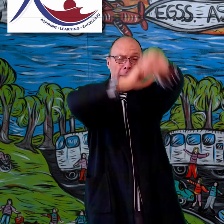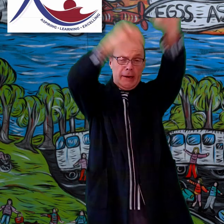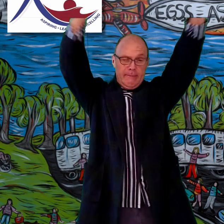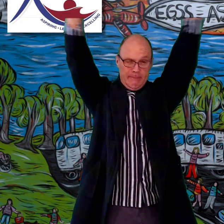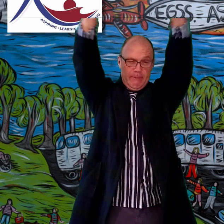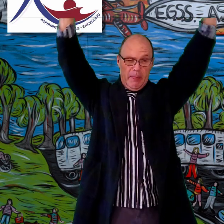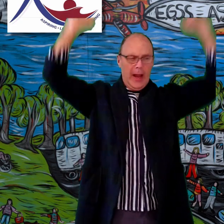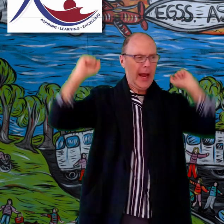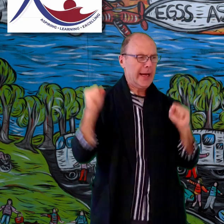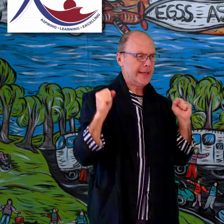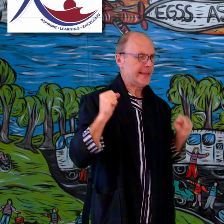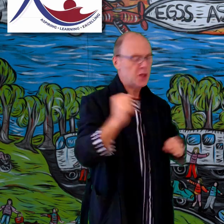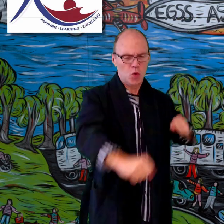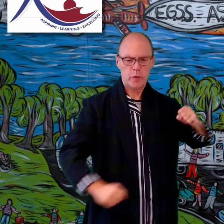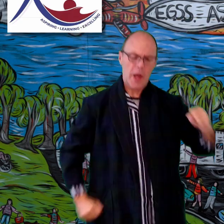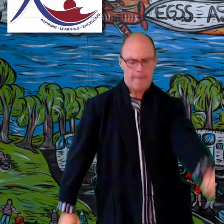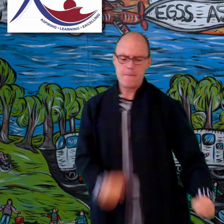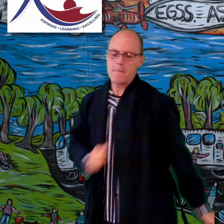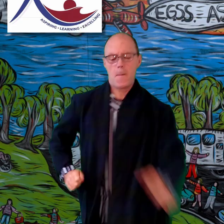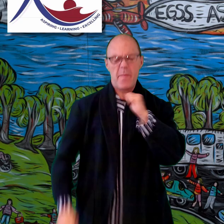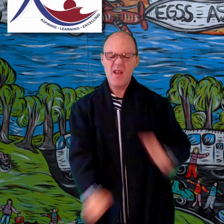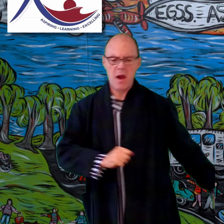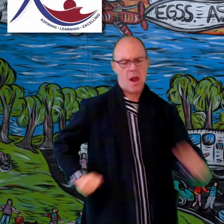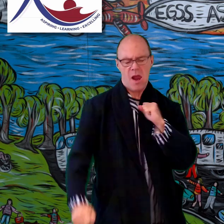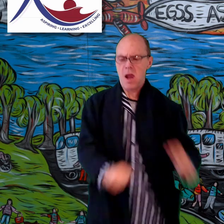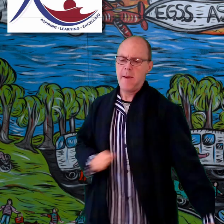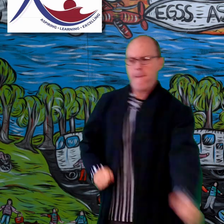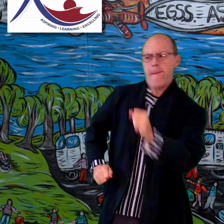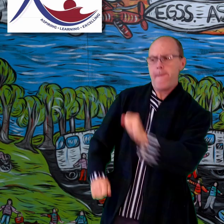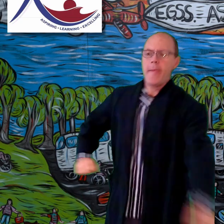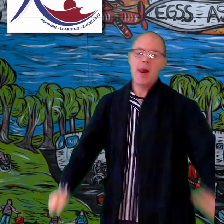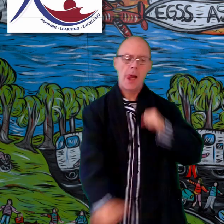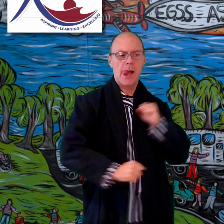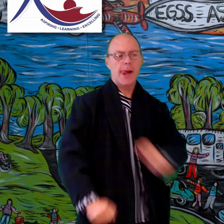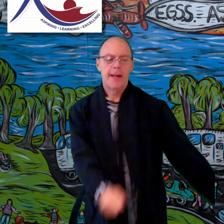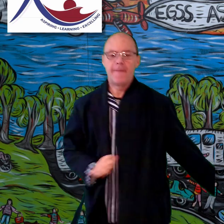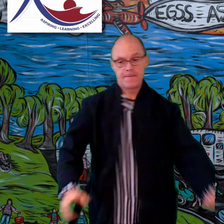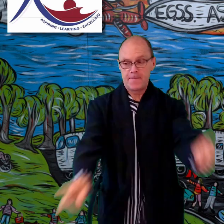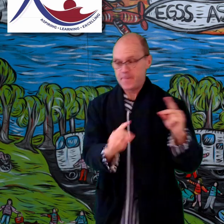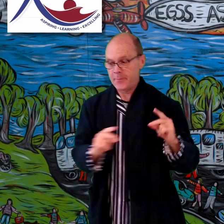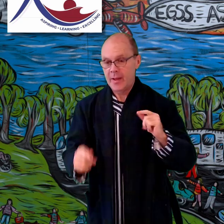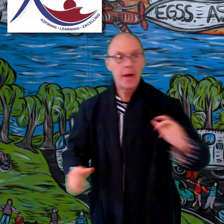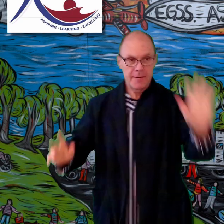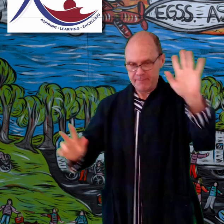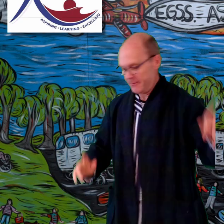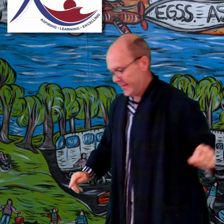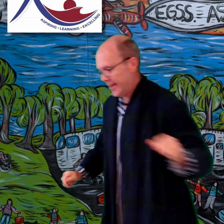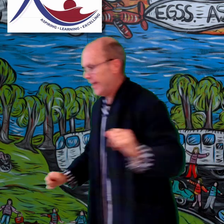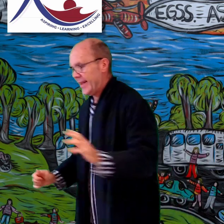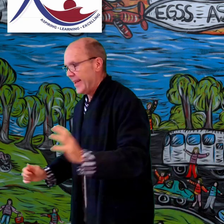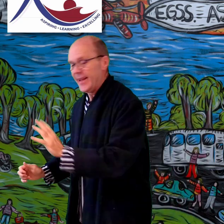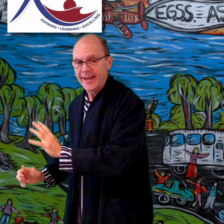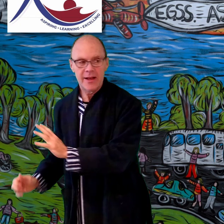wake up, it's time to go to school. I gotta get ready, gotta be on time, cause I wanna be first in front of the line.